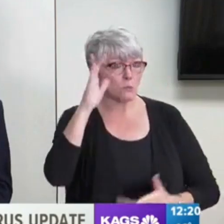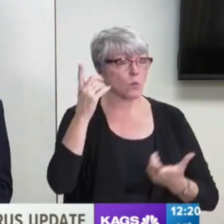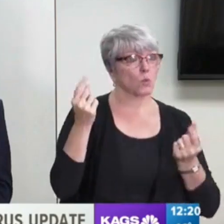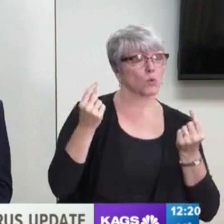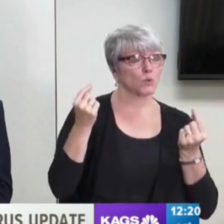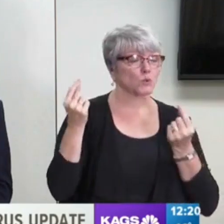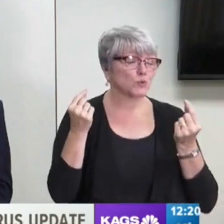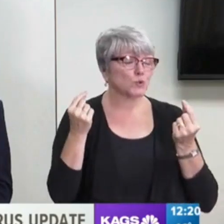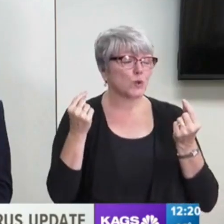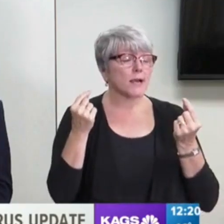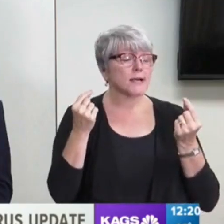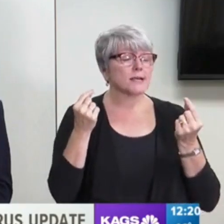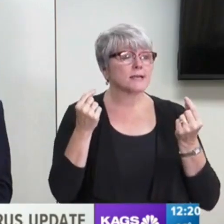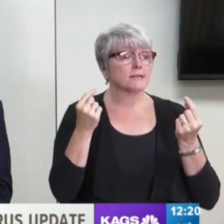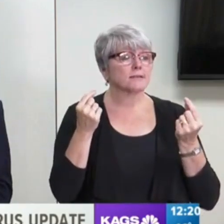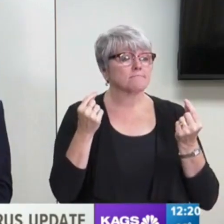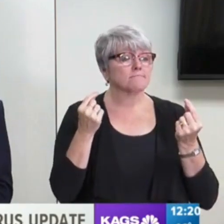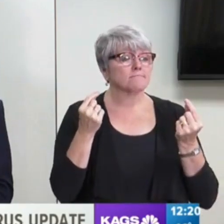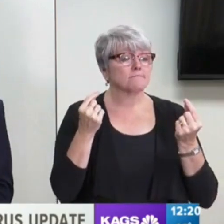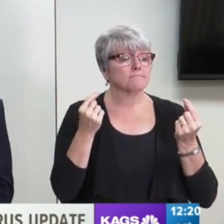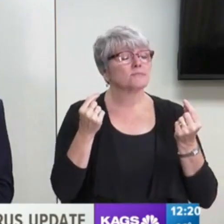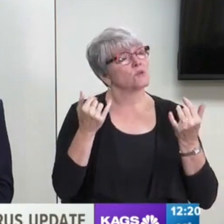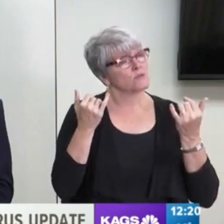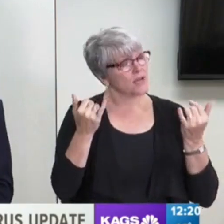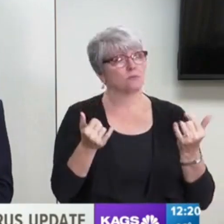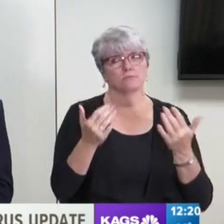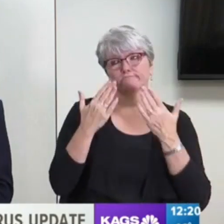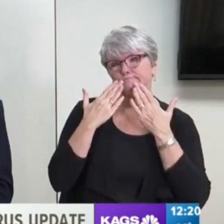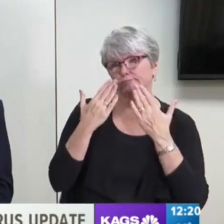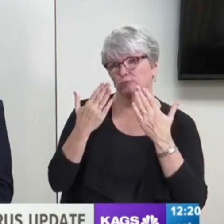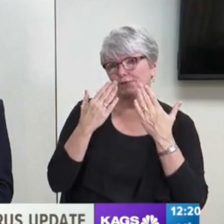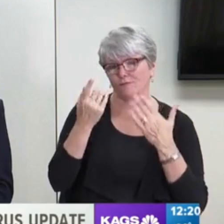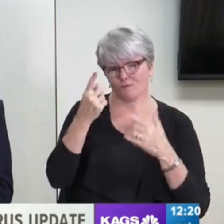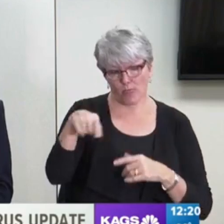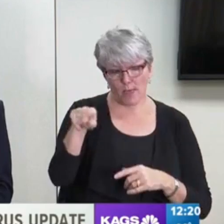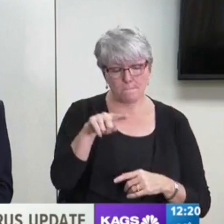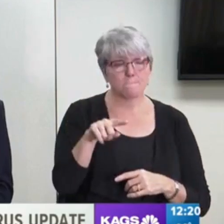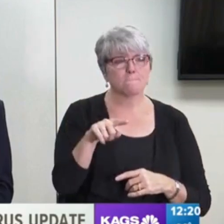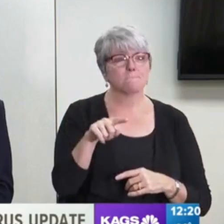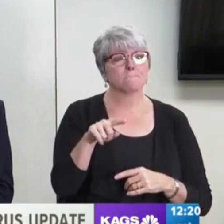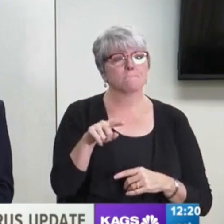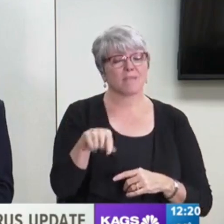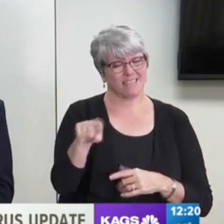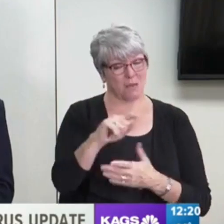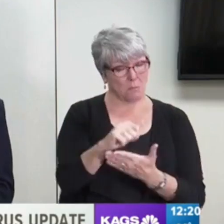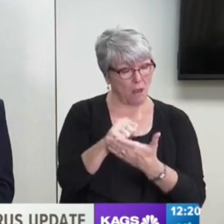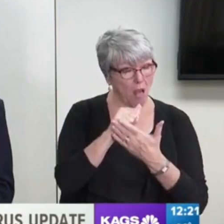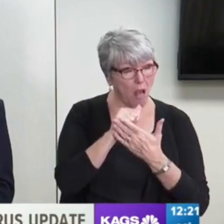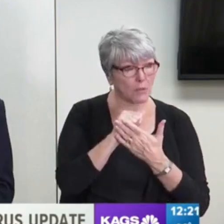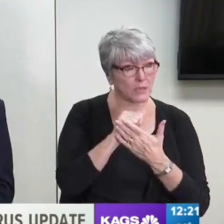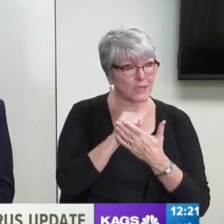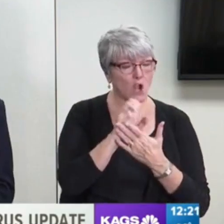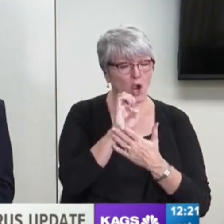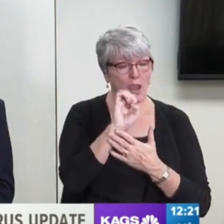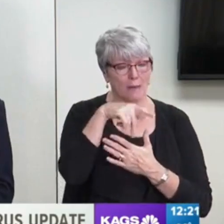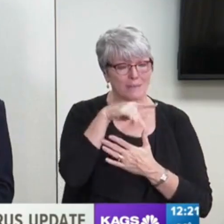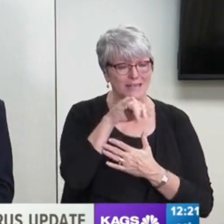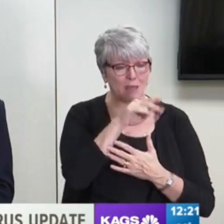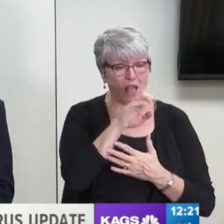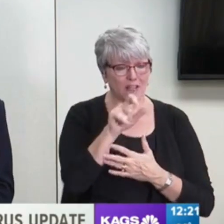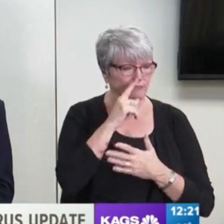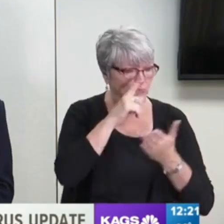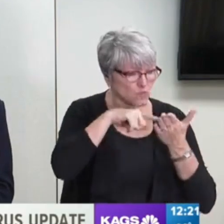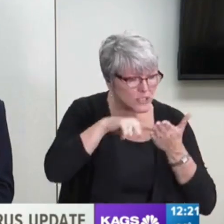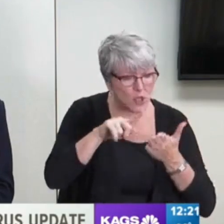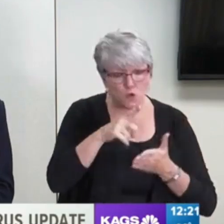I do? And so we are very grateful for them. And they have been helping out our epidemiologist here,